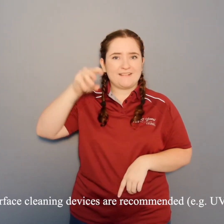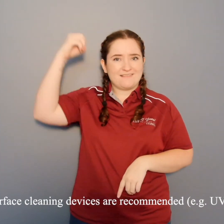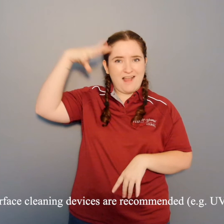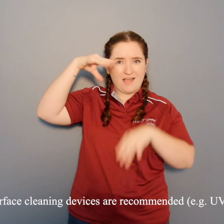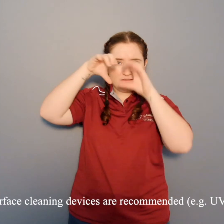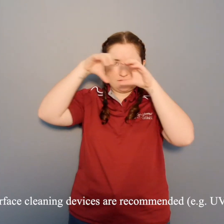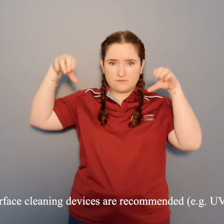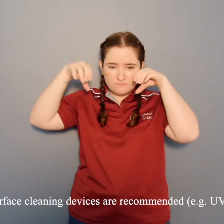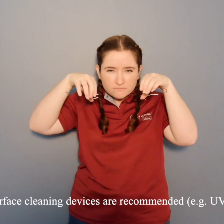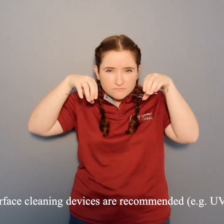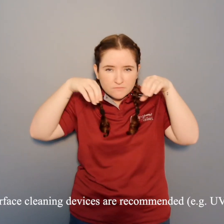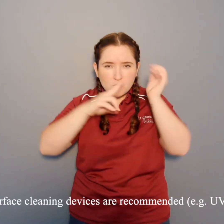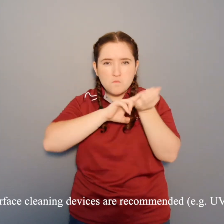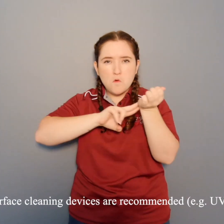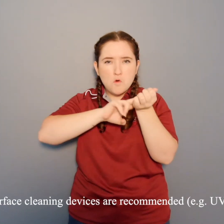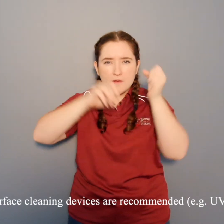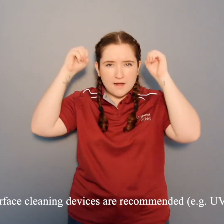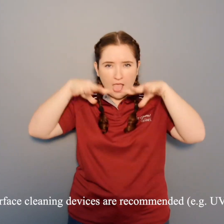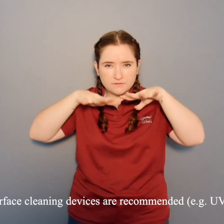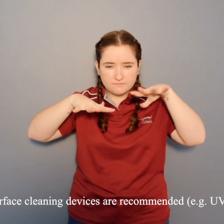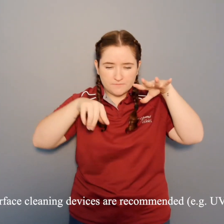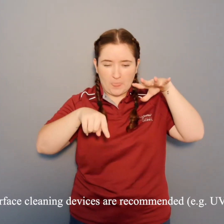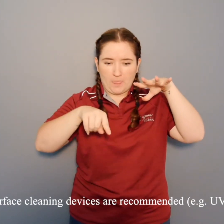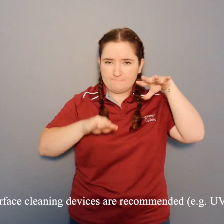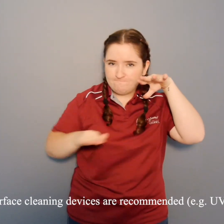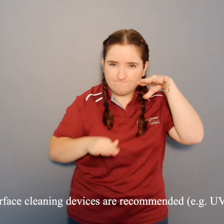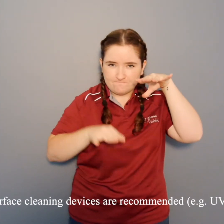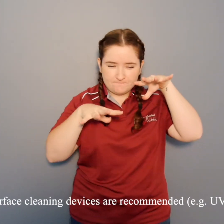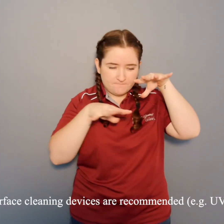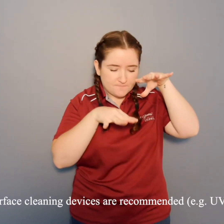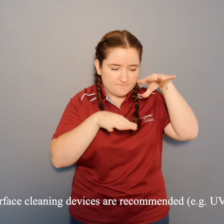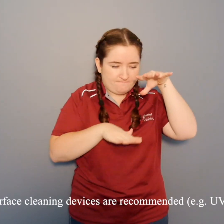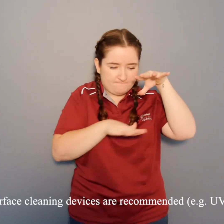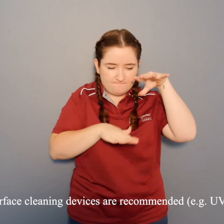UVGR, that's the purple light that shines on surfaces, that is recommended.